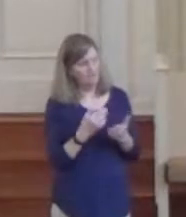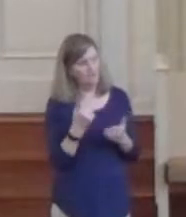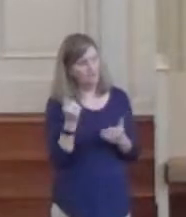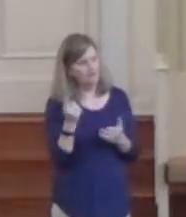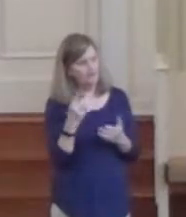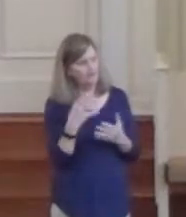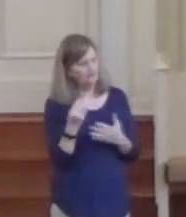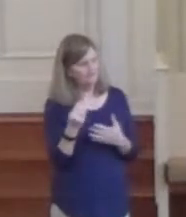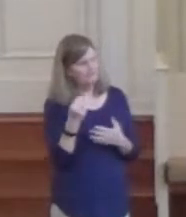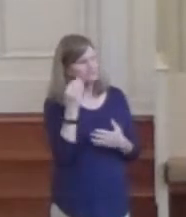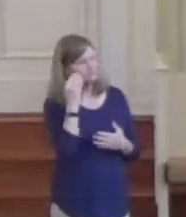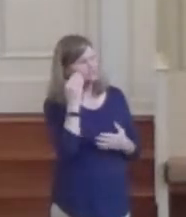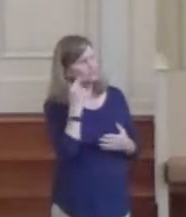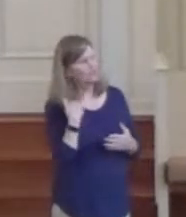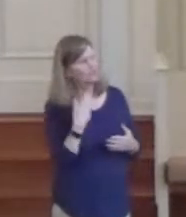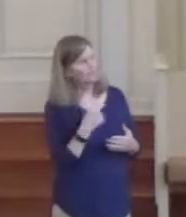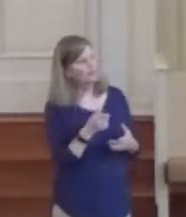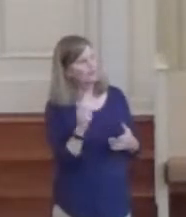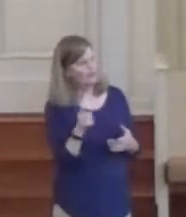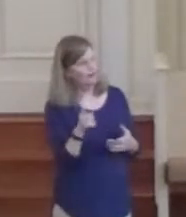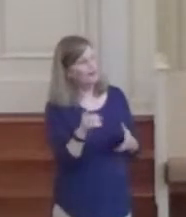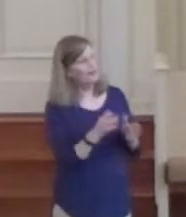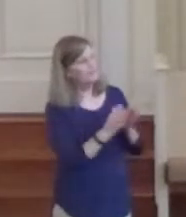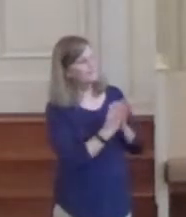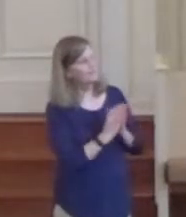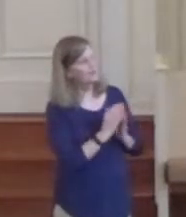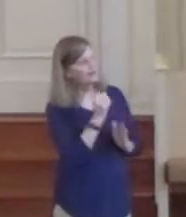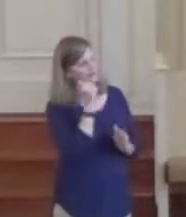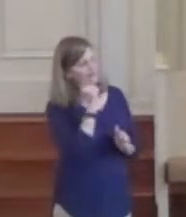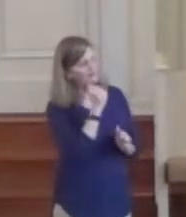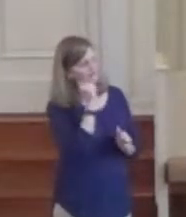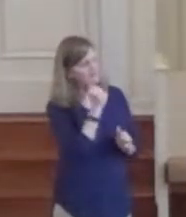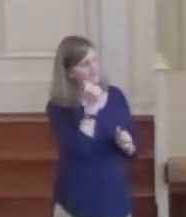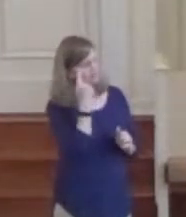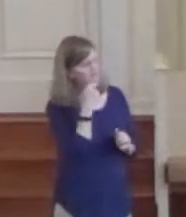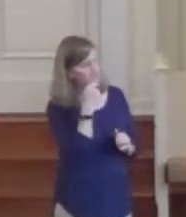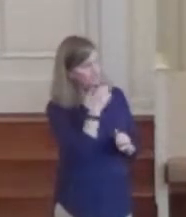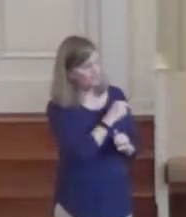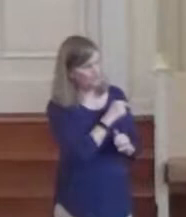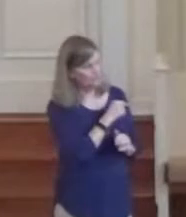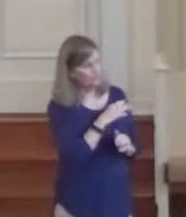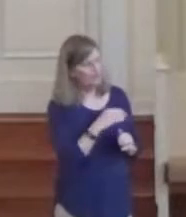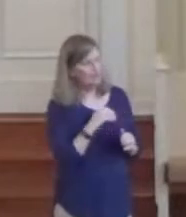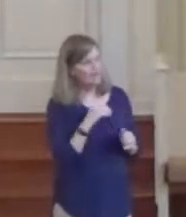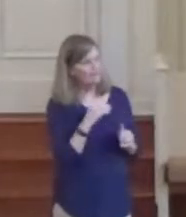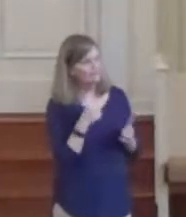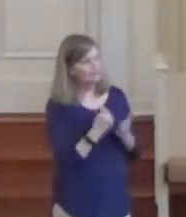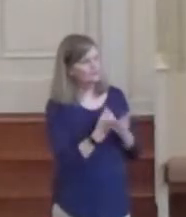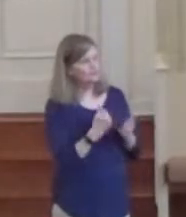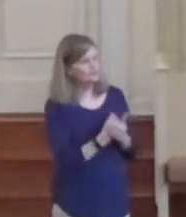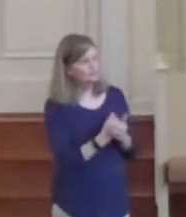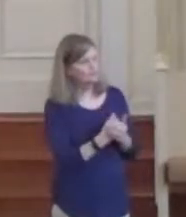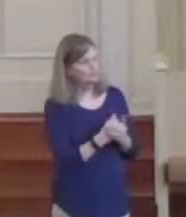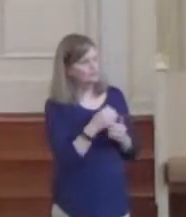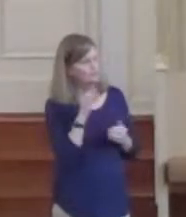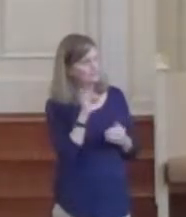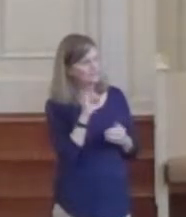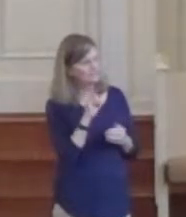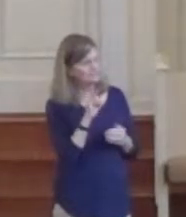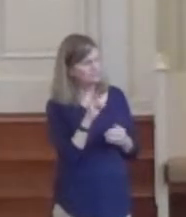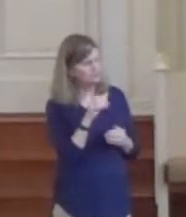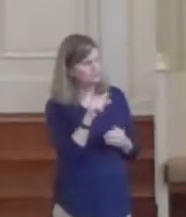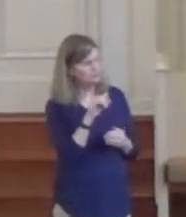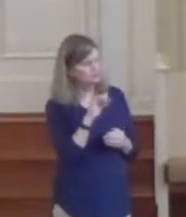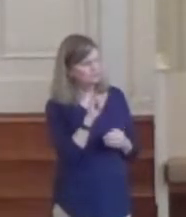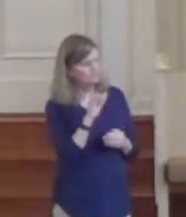say to me, "You know, I pray every day for you and the new associate Griffin and for